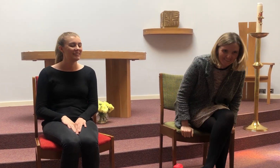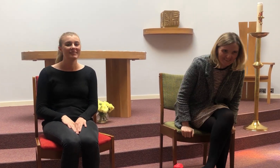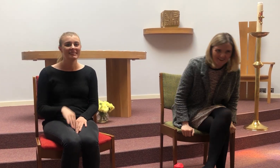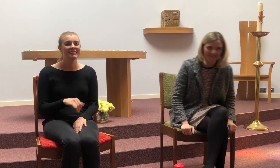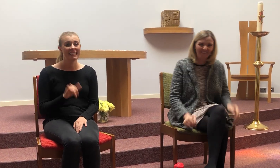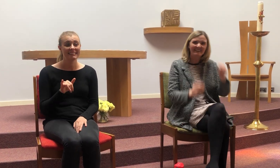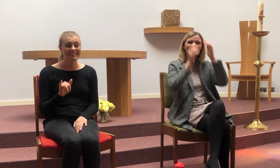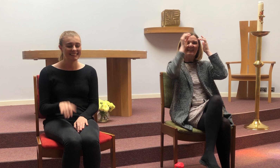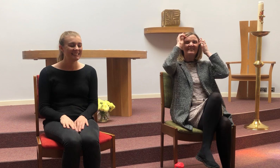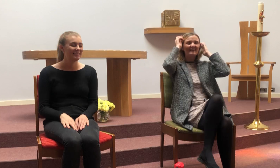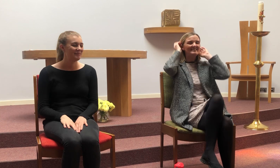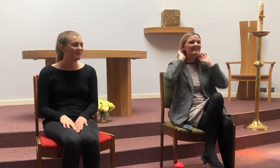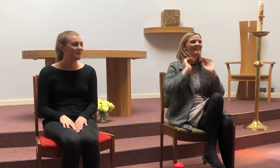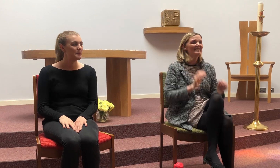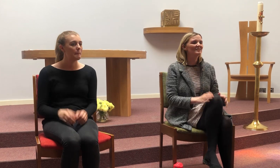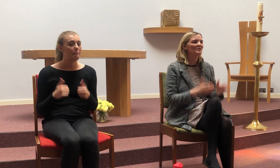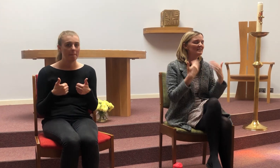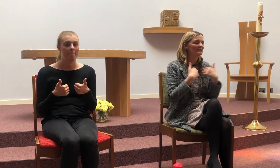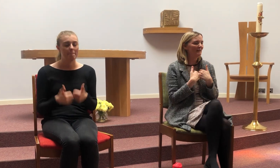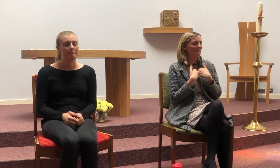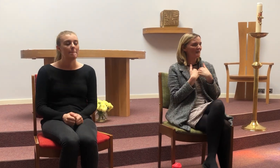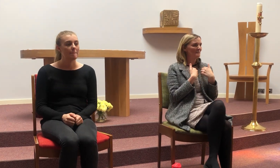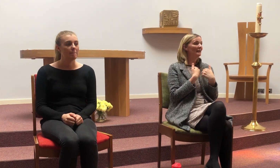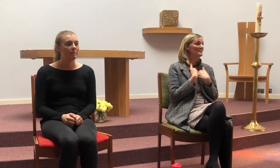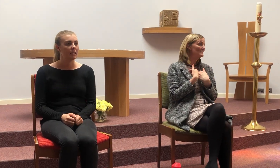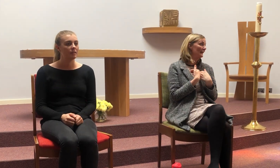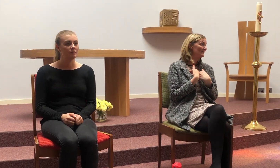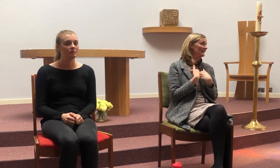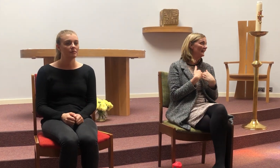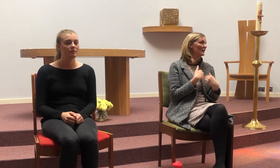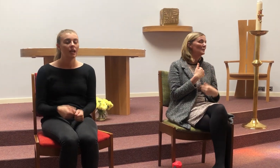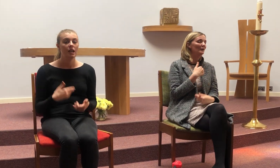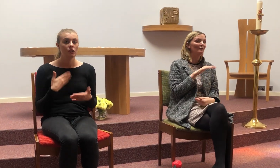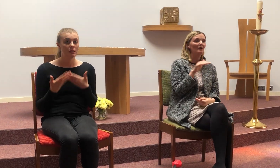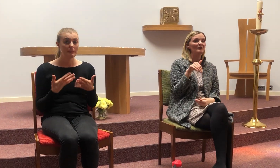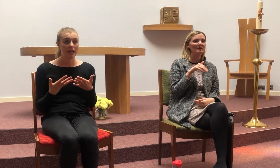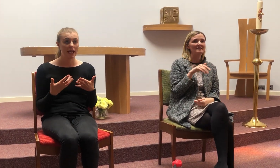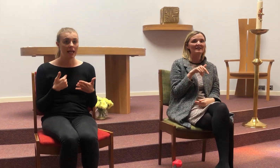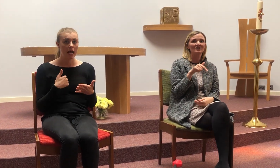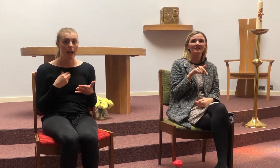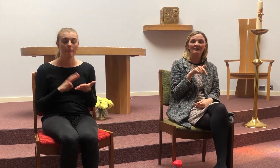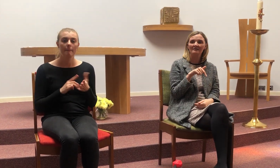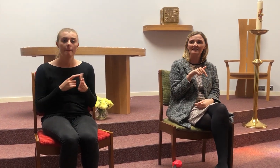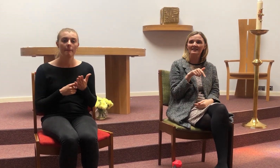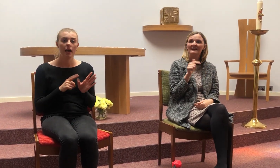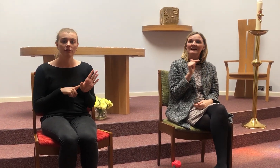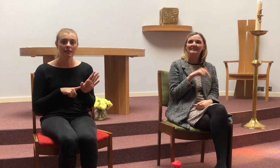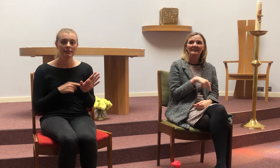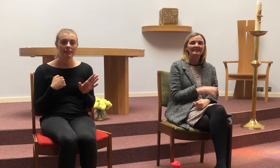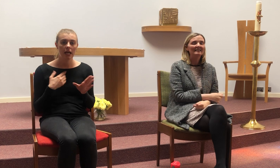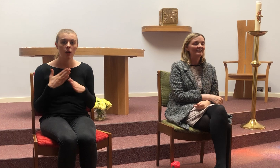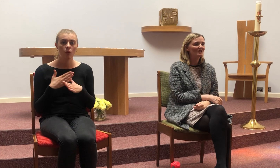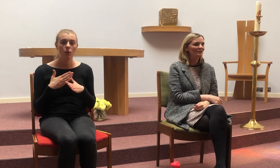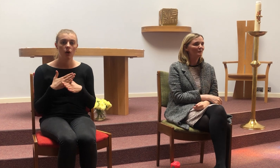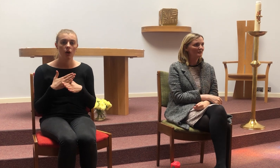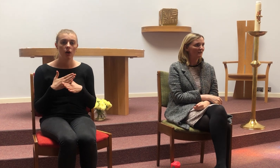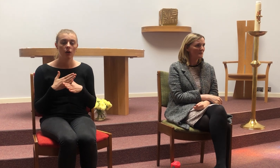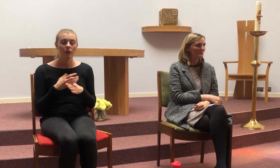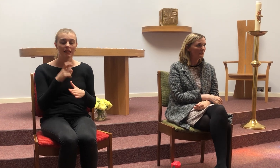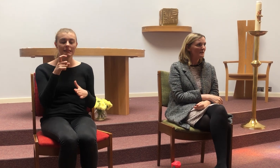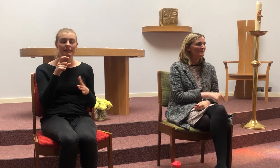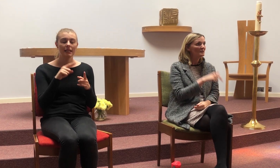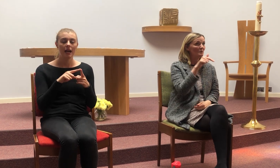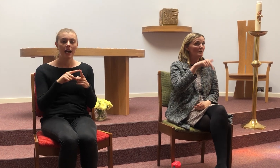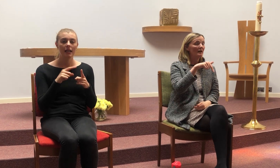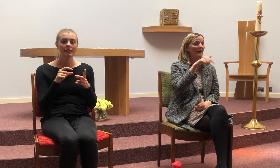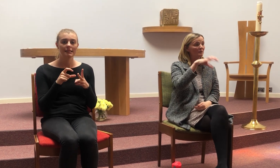Let me know what I'm talking about. Grant. Okay, so just to explain who I am, my name is Mary, and I work for an organisation called the Catholic Institute for Deaf